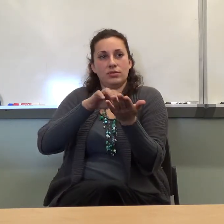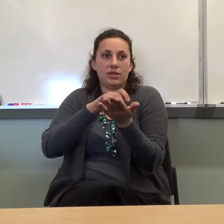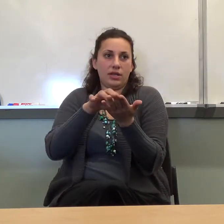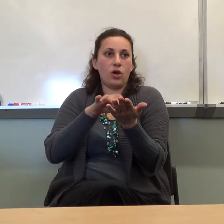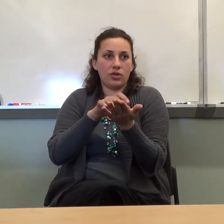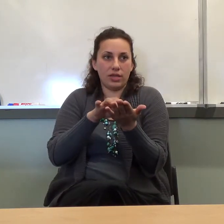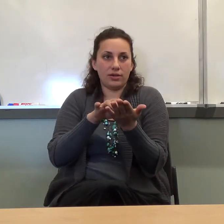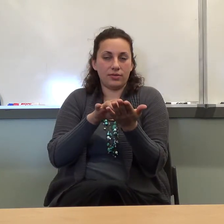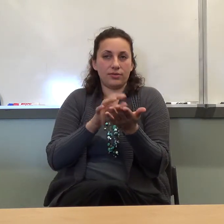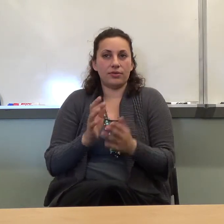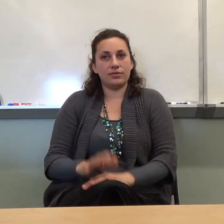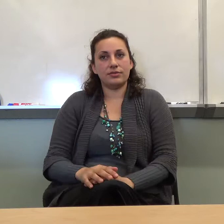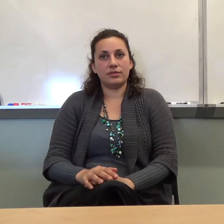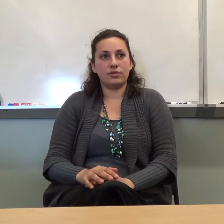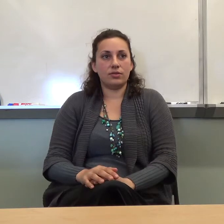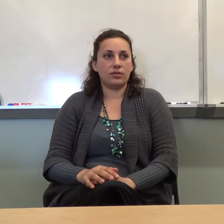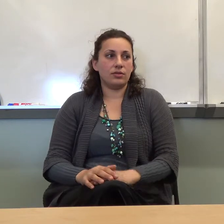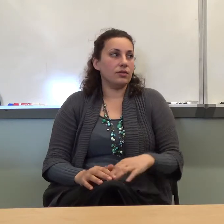That's x squared, and this is your x to the y.